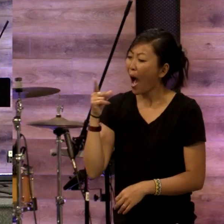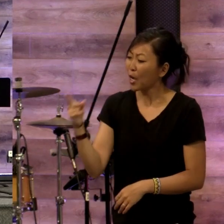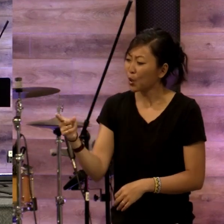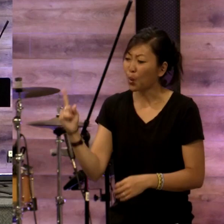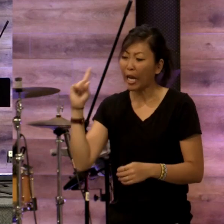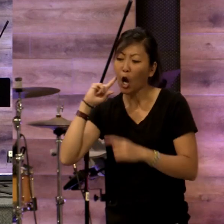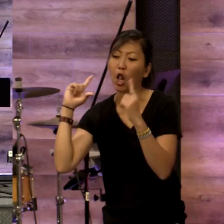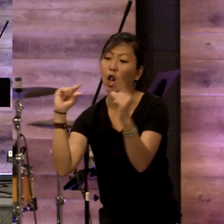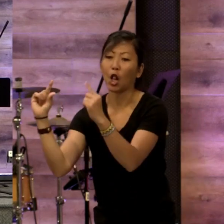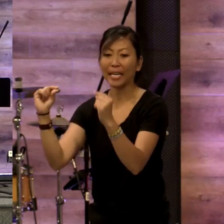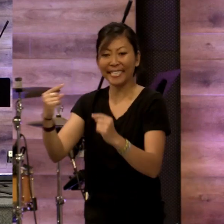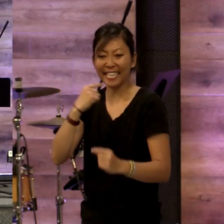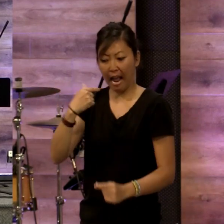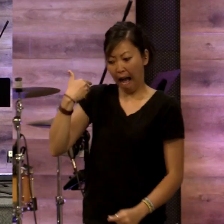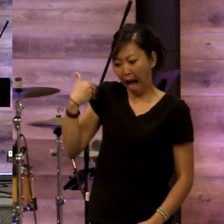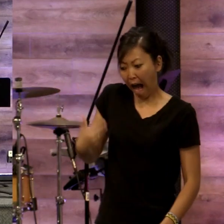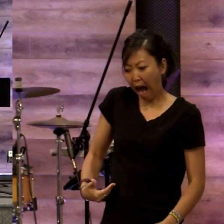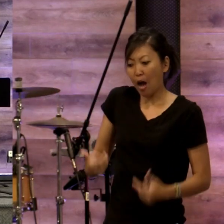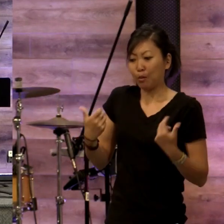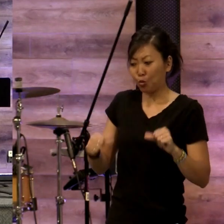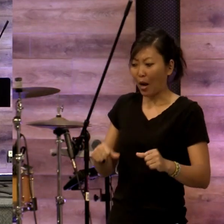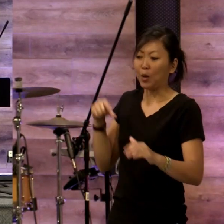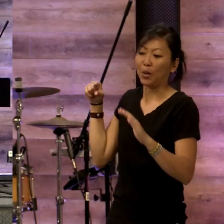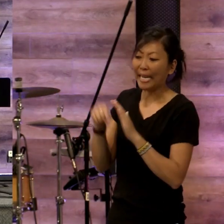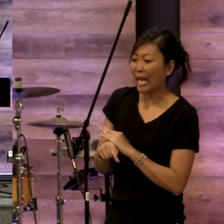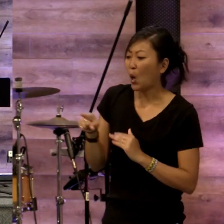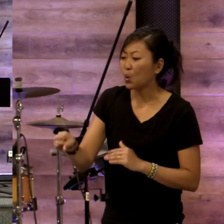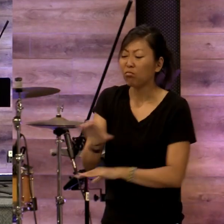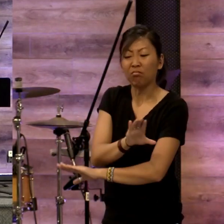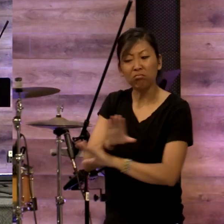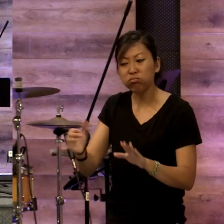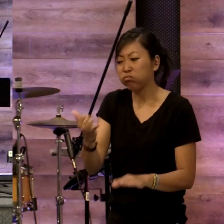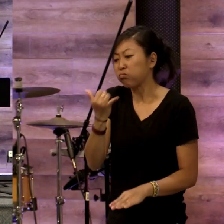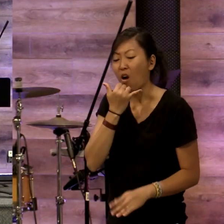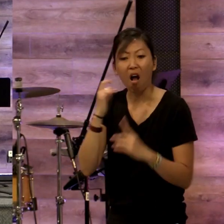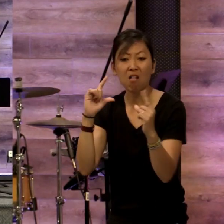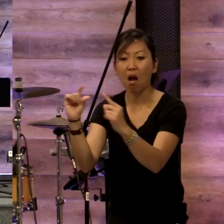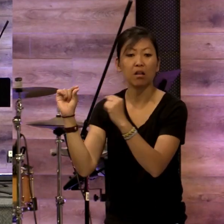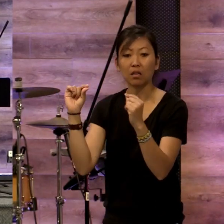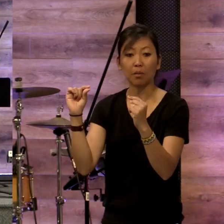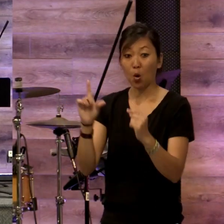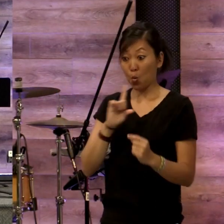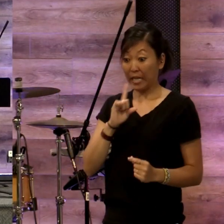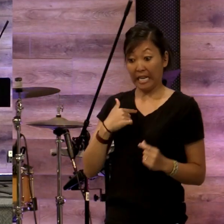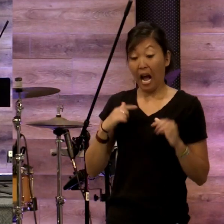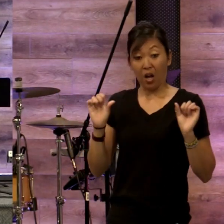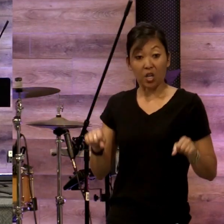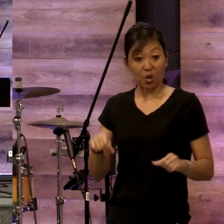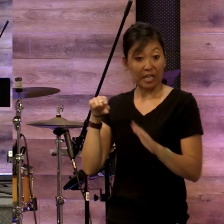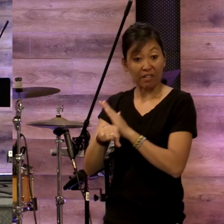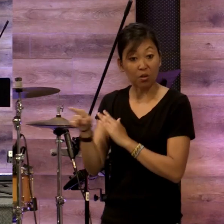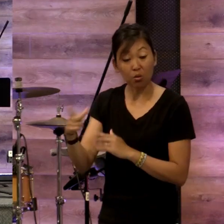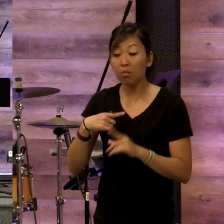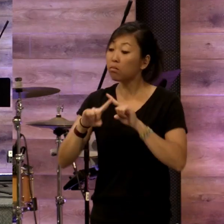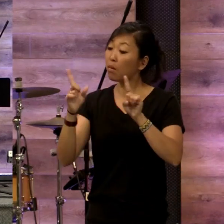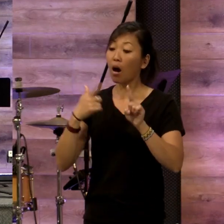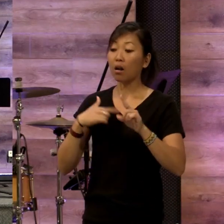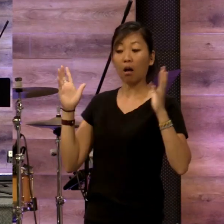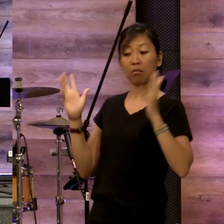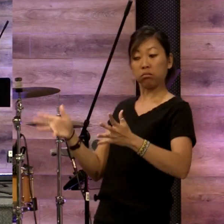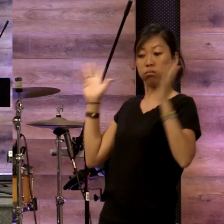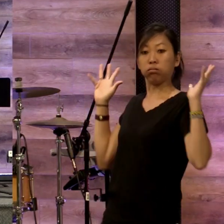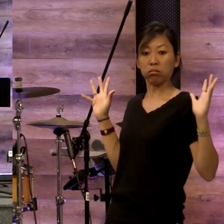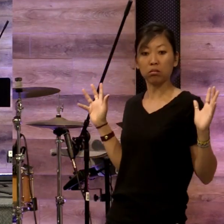to the words of men who say, behold, David seeks you harm. I could have taken you out today. I spared your life. The